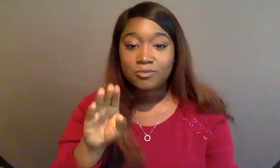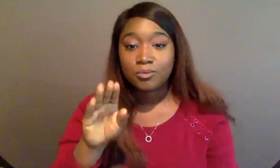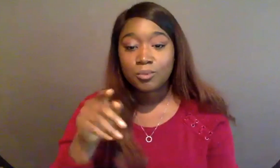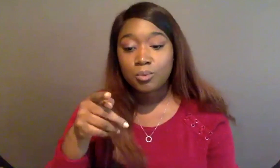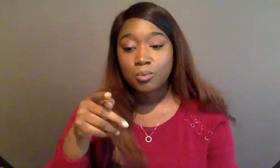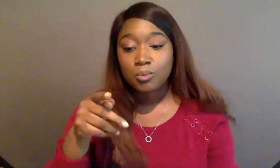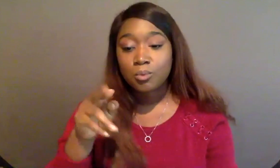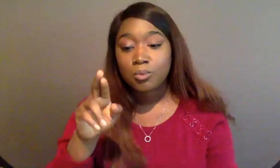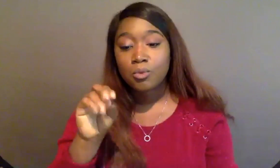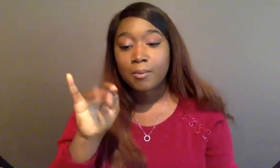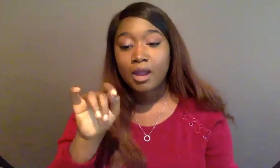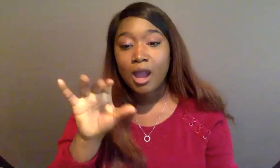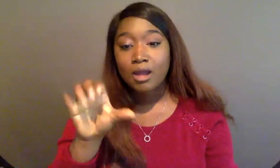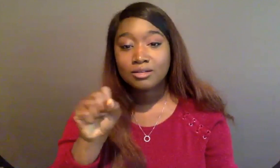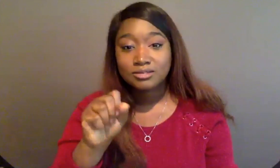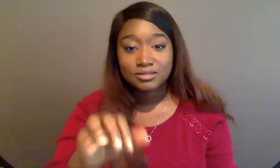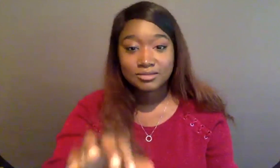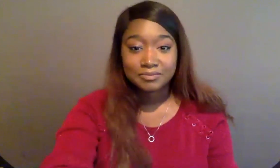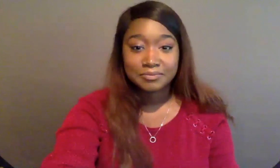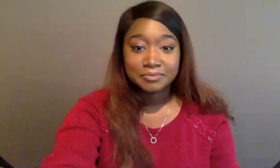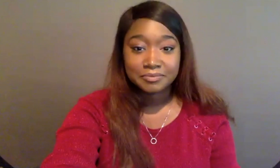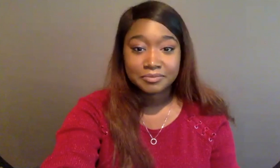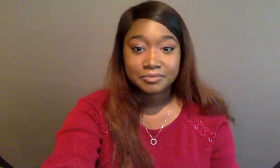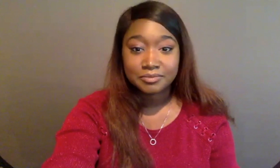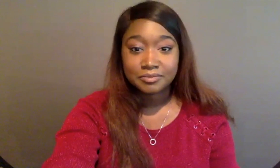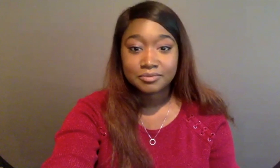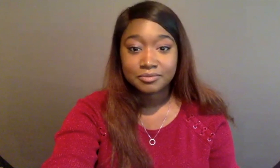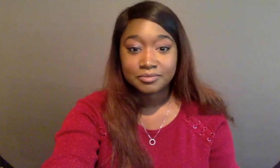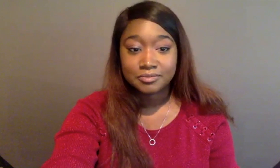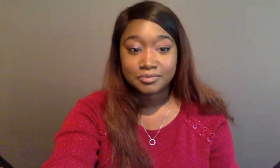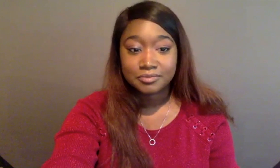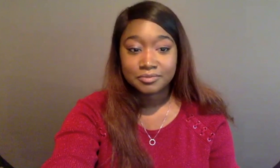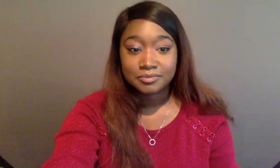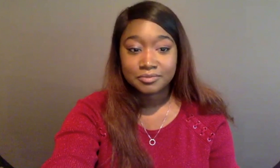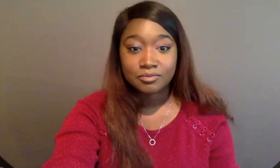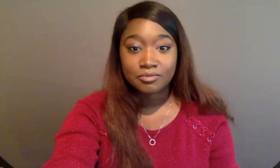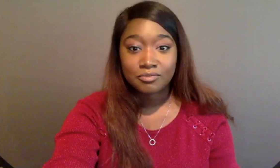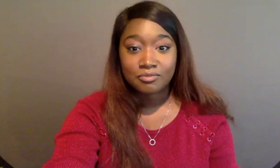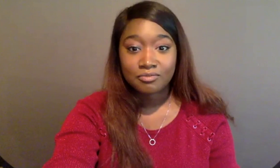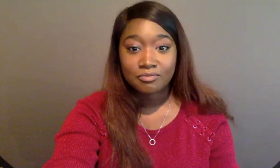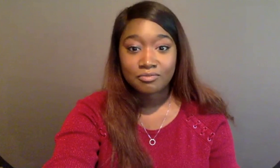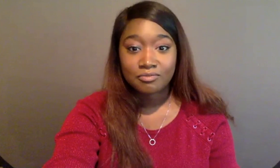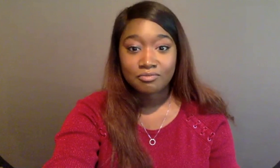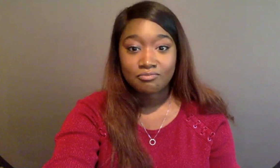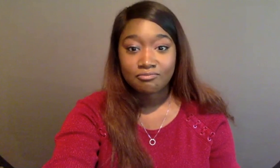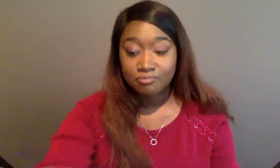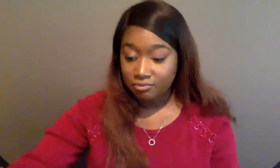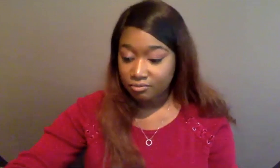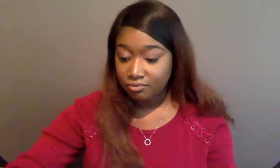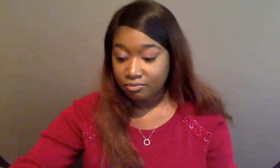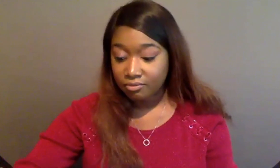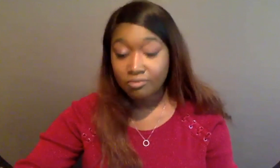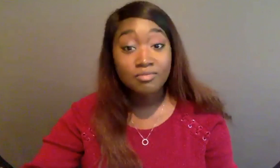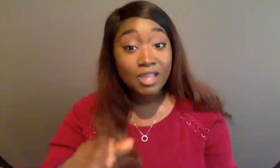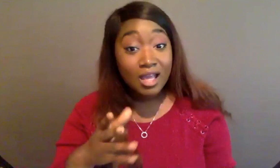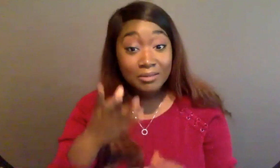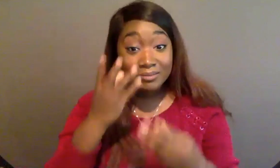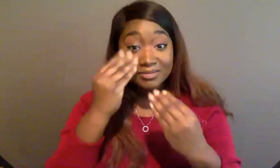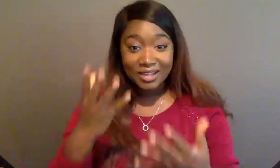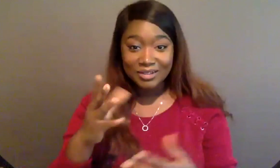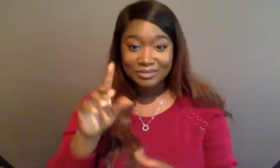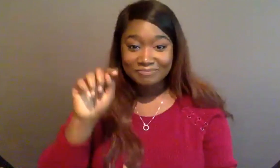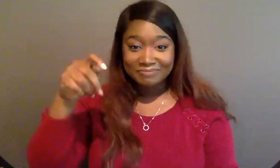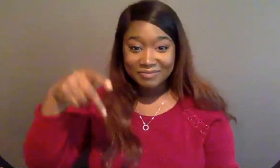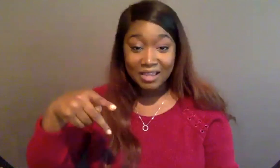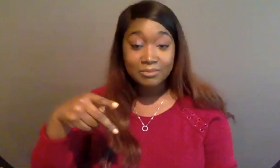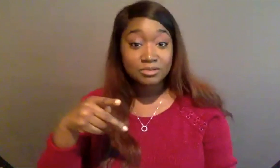What else? Oh, some tips that you might want to be thinking about. Oh, let me tell you 2 books in terms